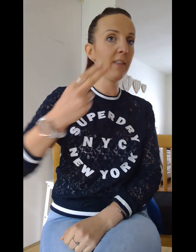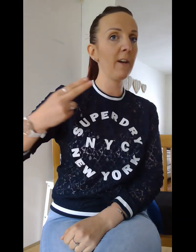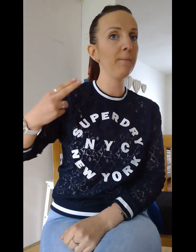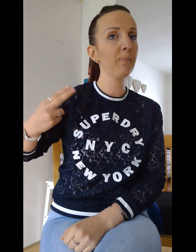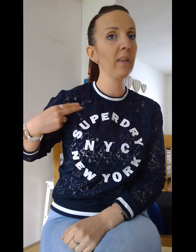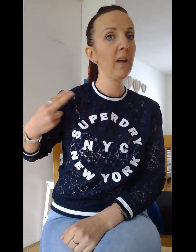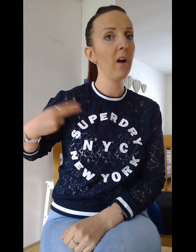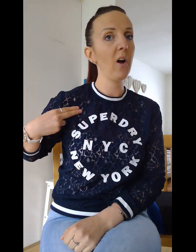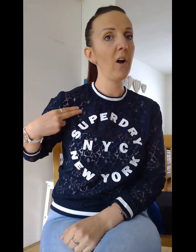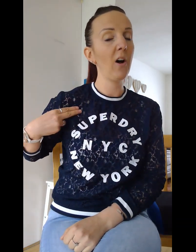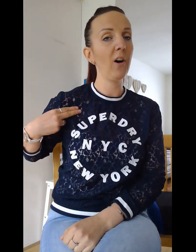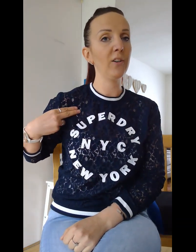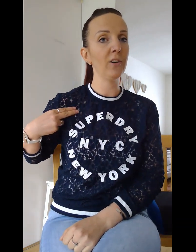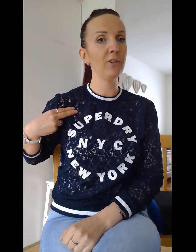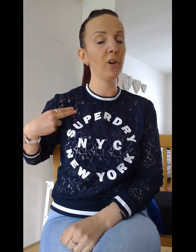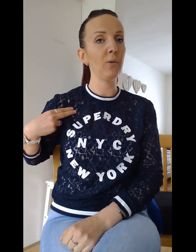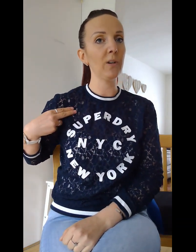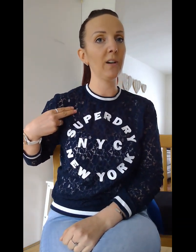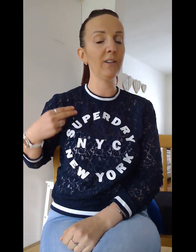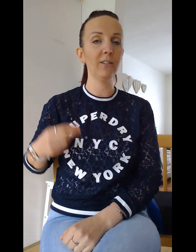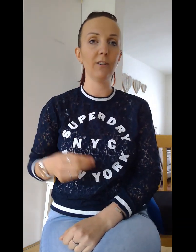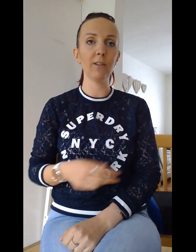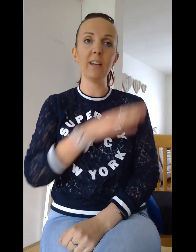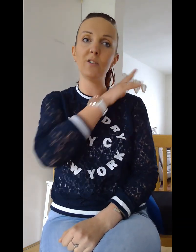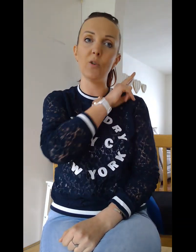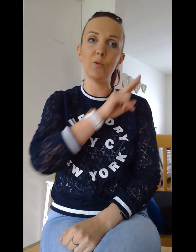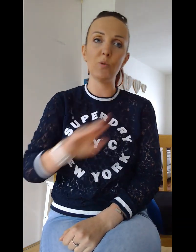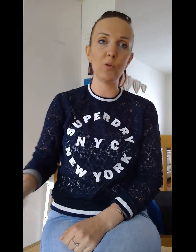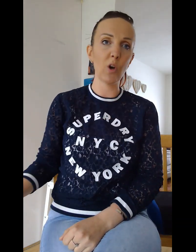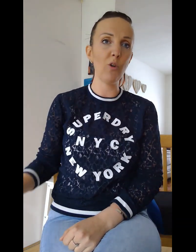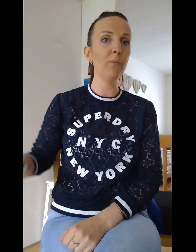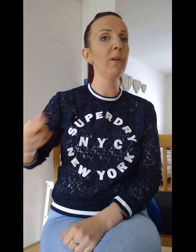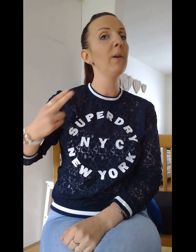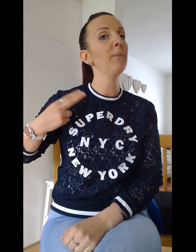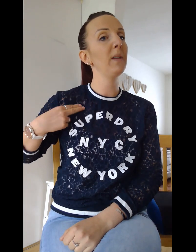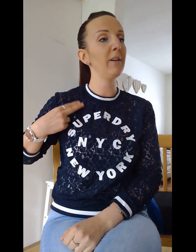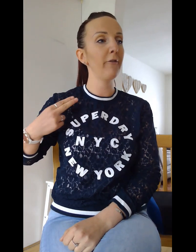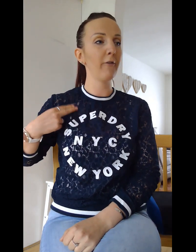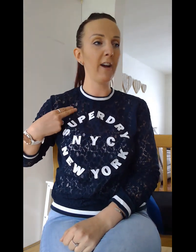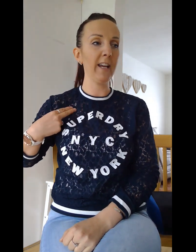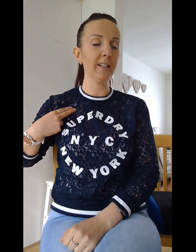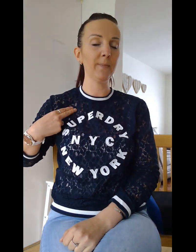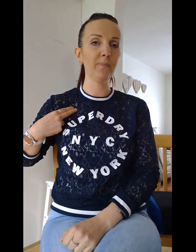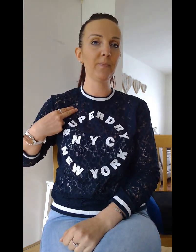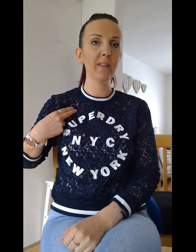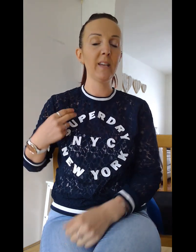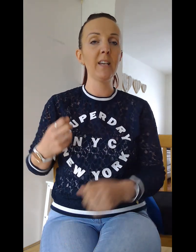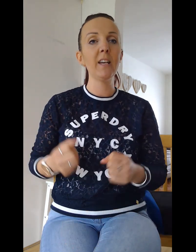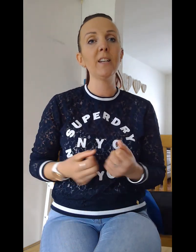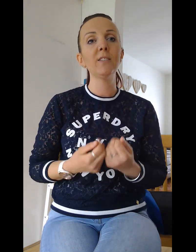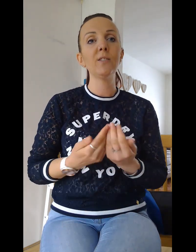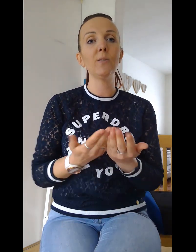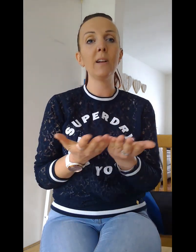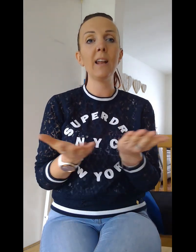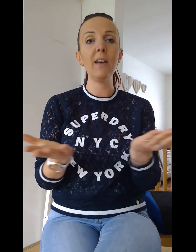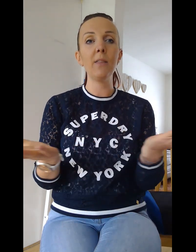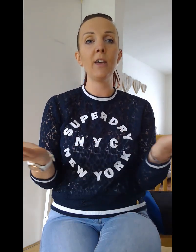together on your shoulder, okay? So don't be afraid to let